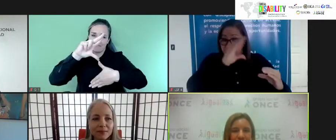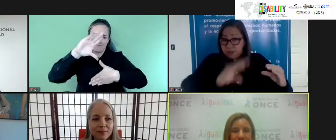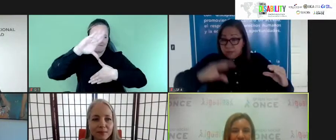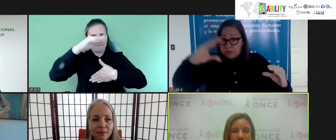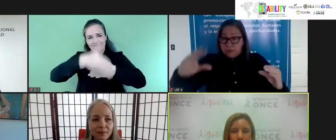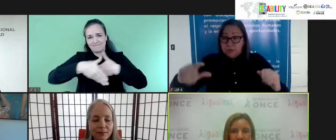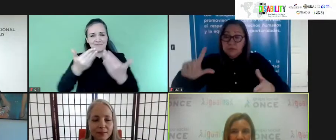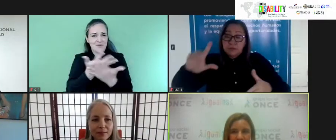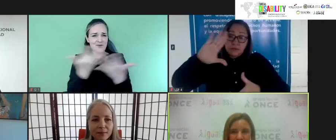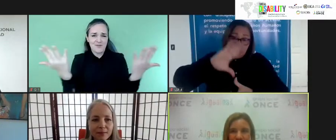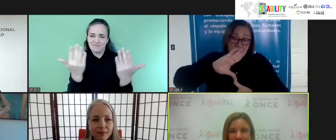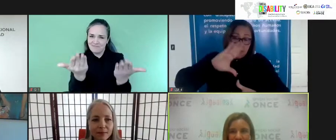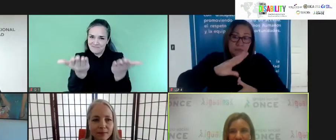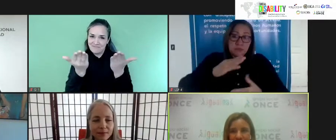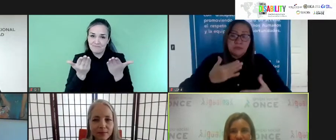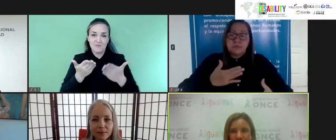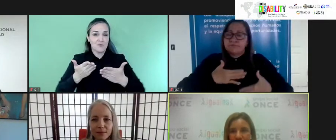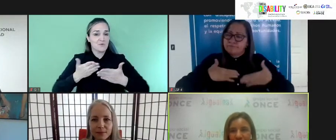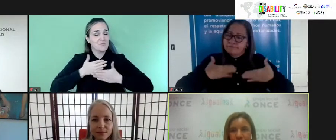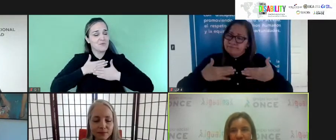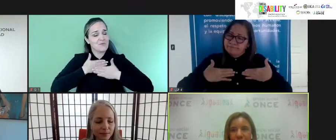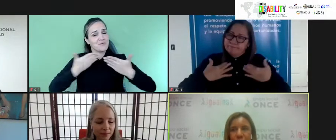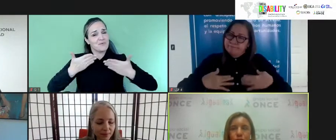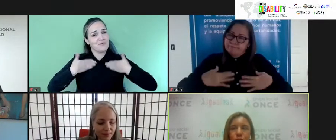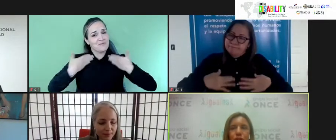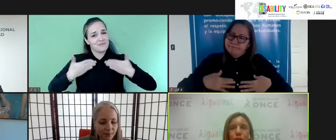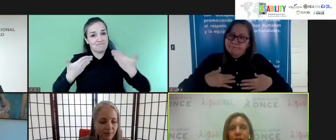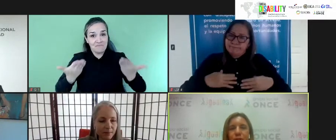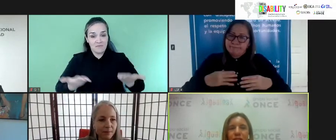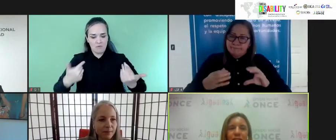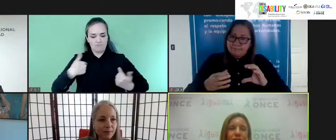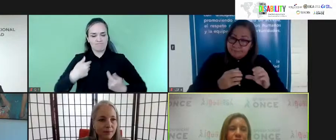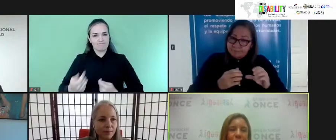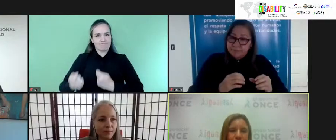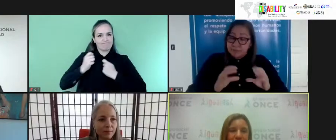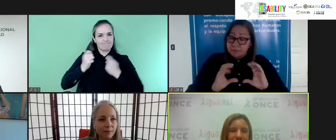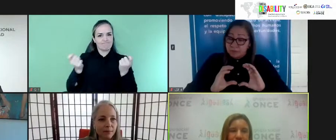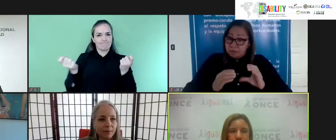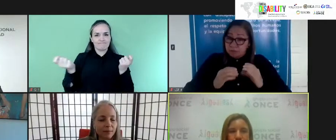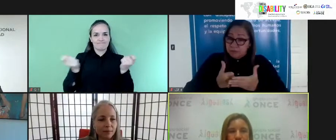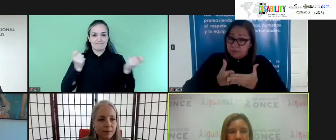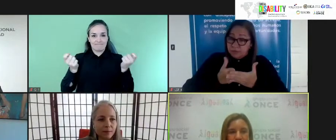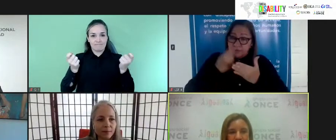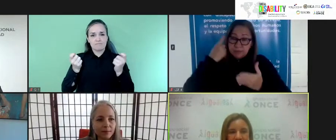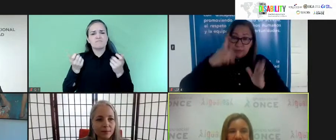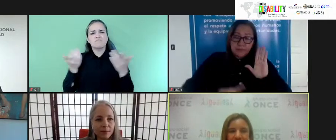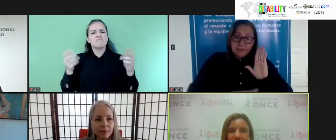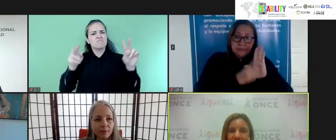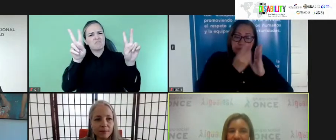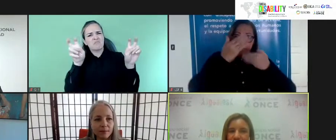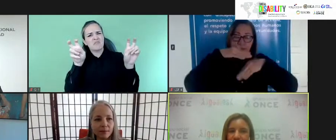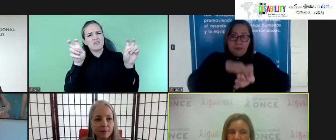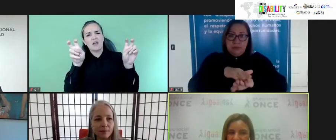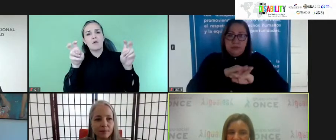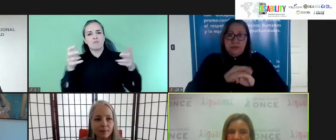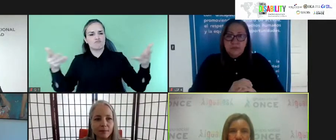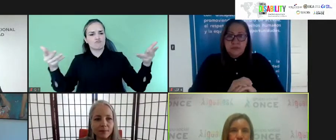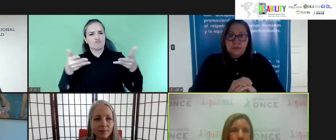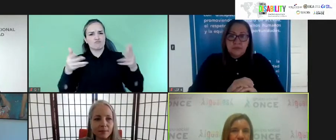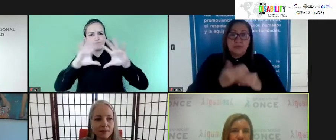the american continent it is a great pleasure to coordinate this